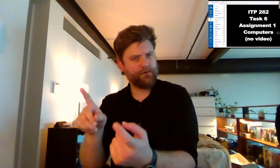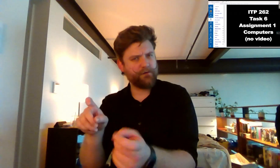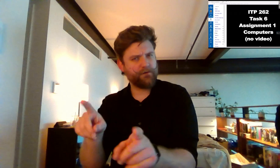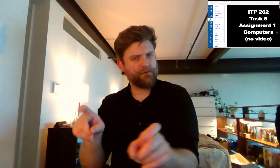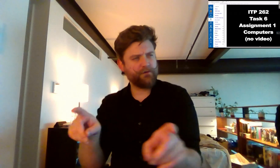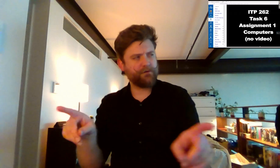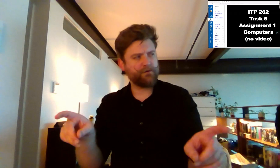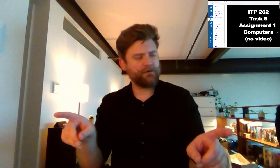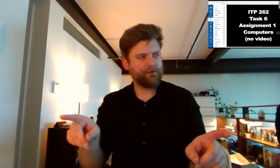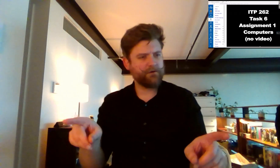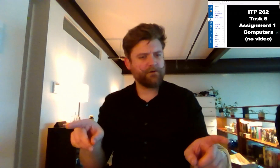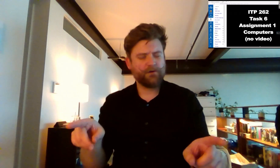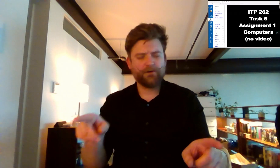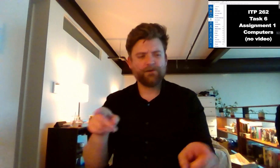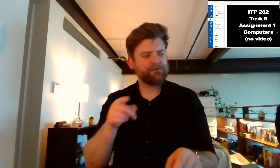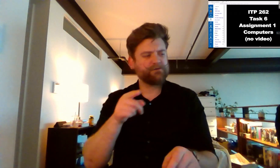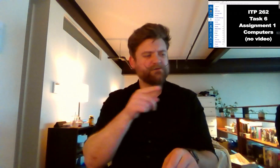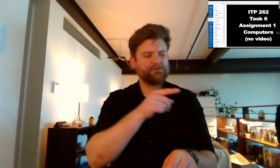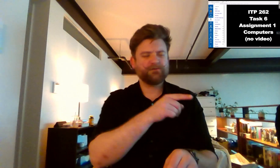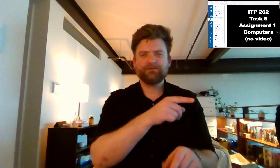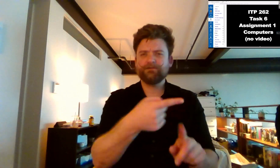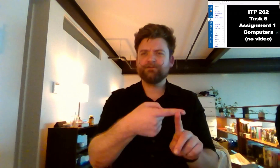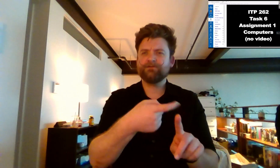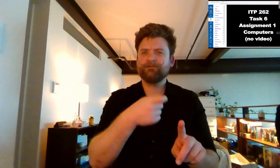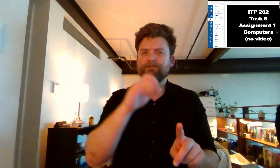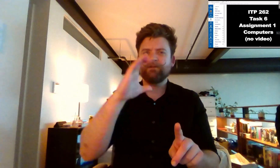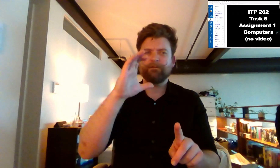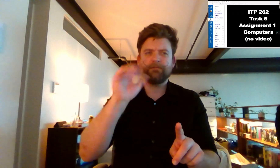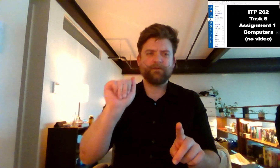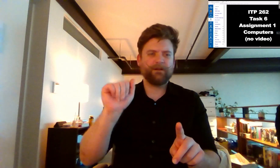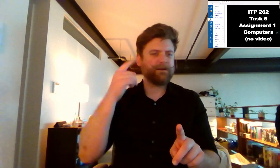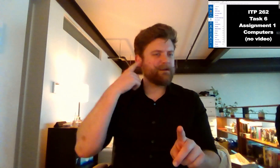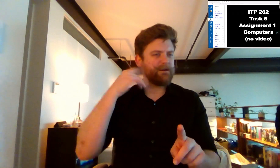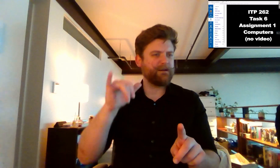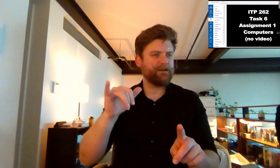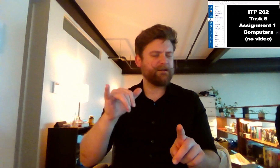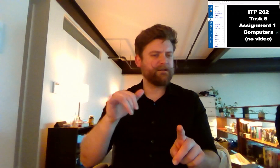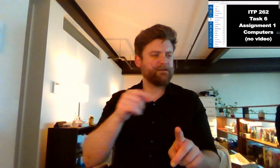California is a state. She's a community college person.